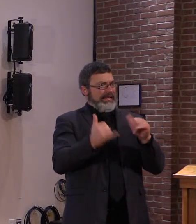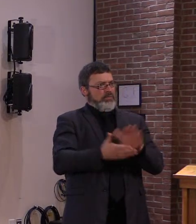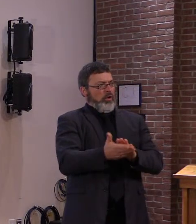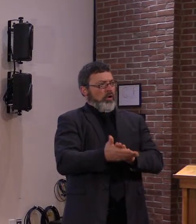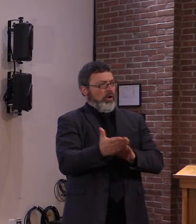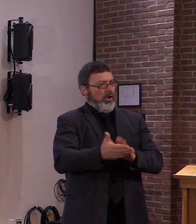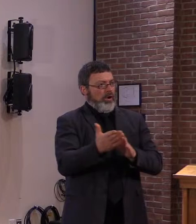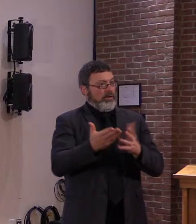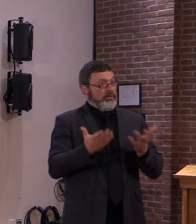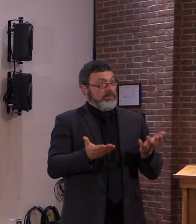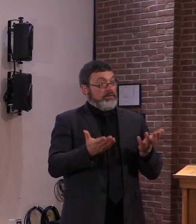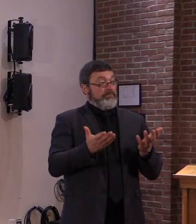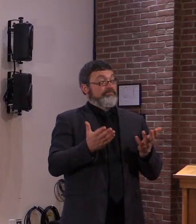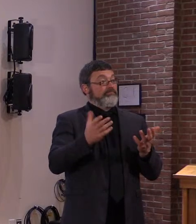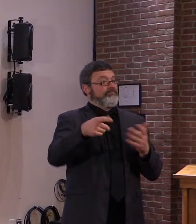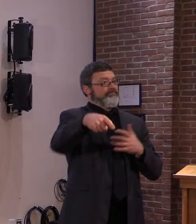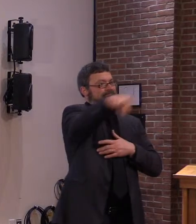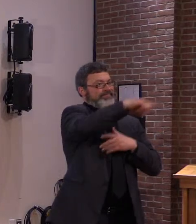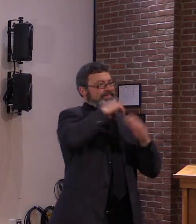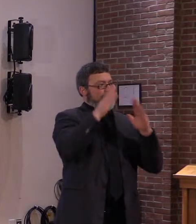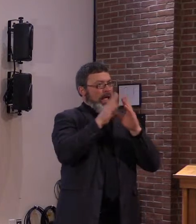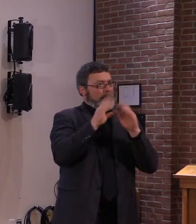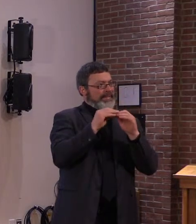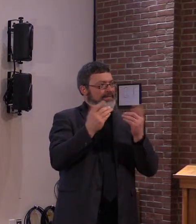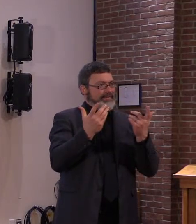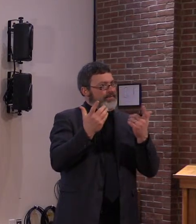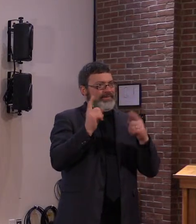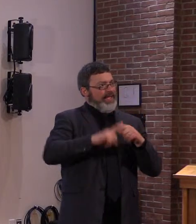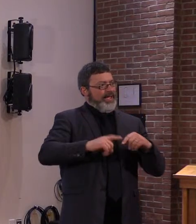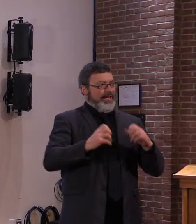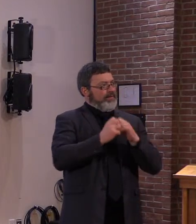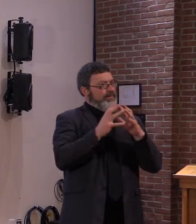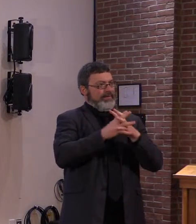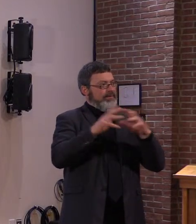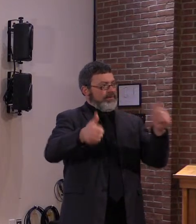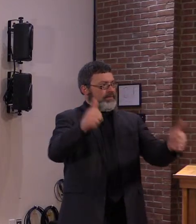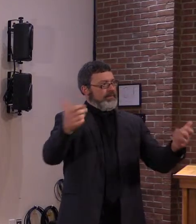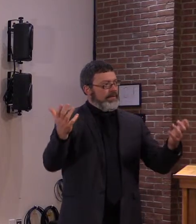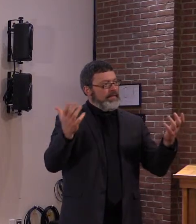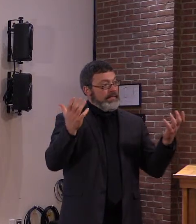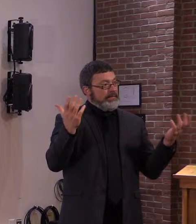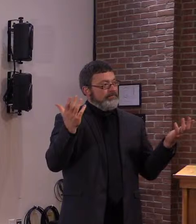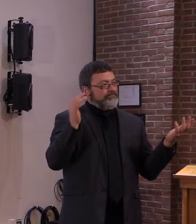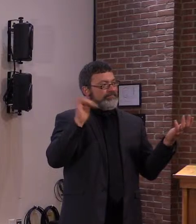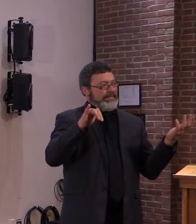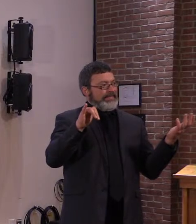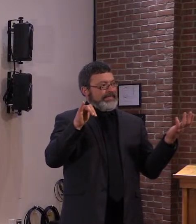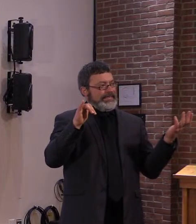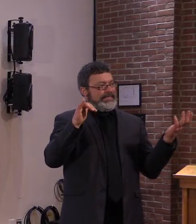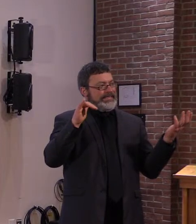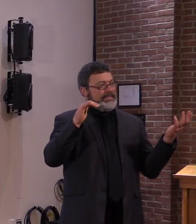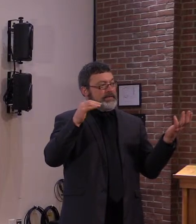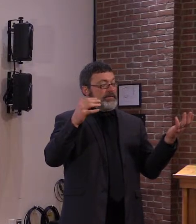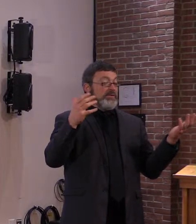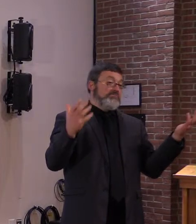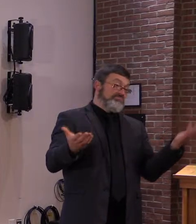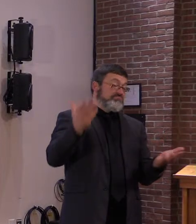where others felt within their own current authority that they had the ability to navigate the issue. So it's hard